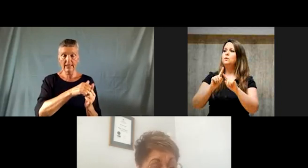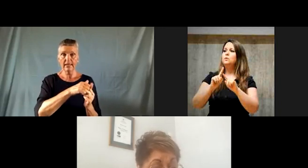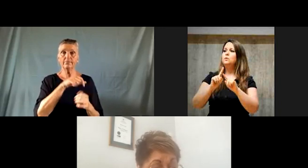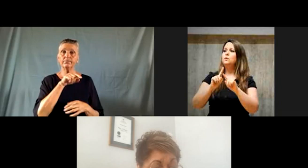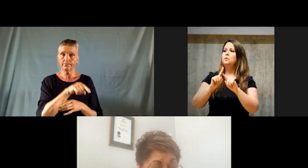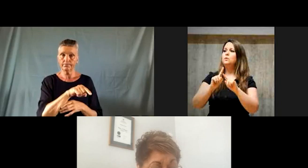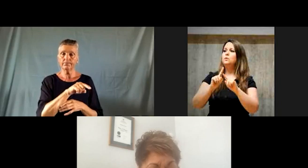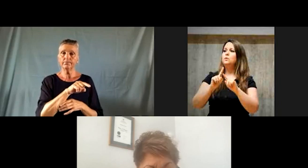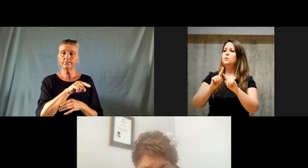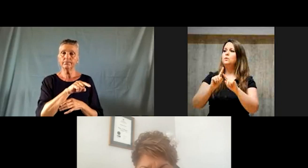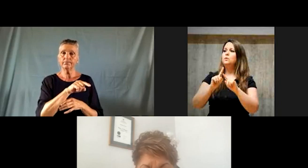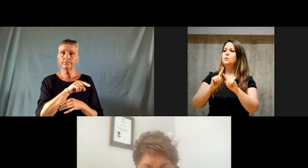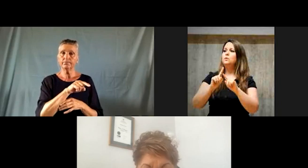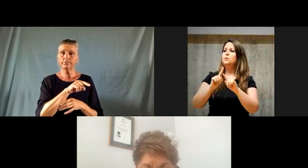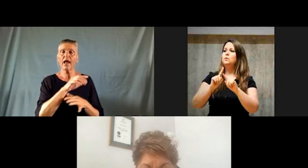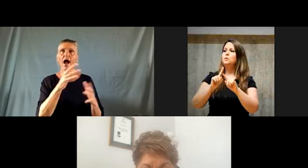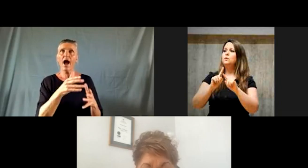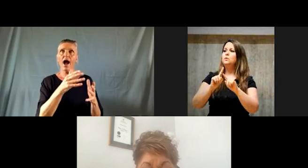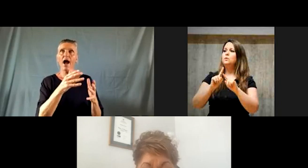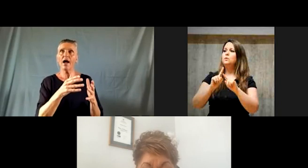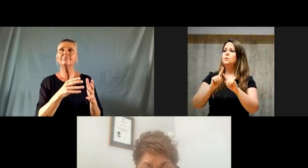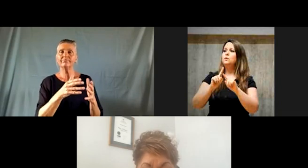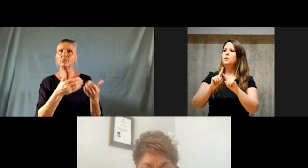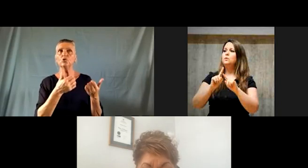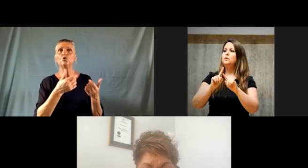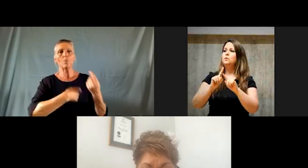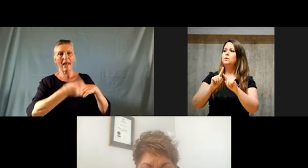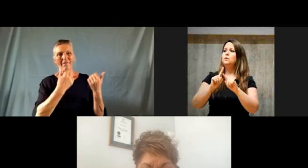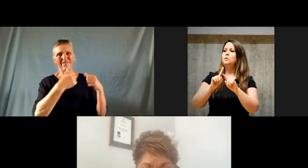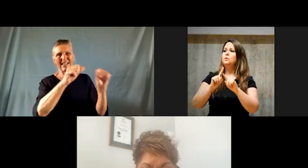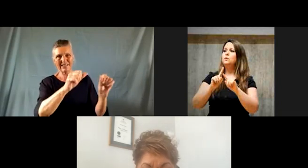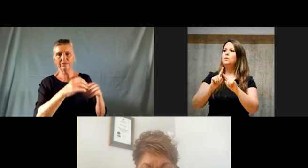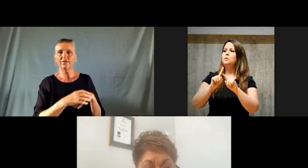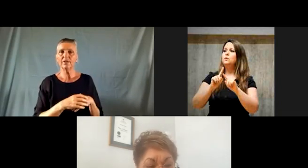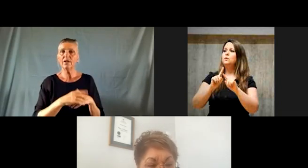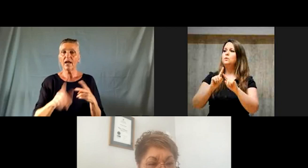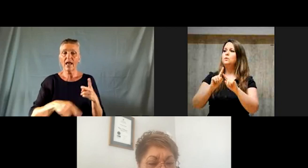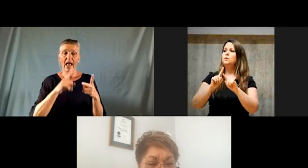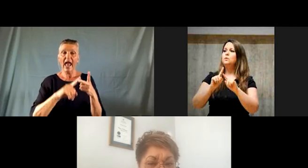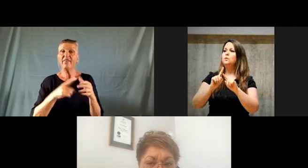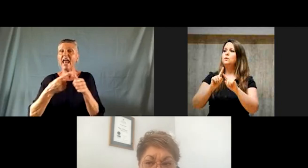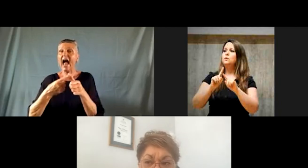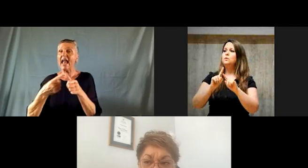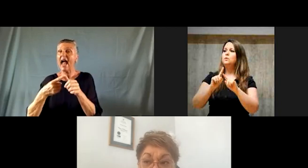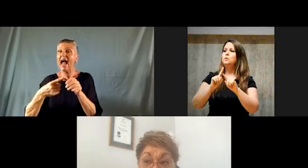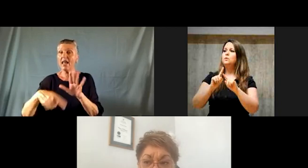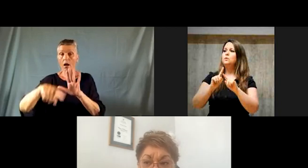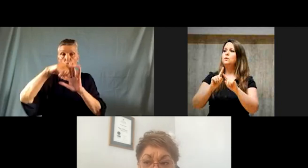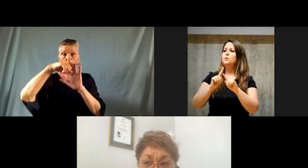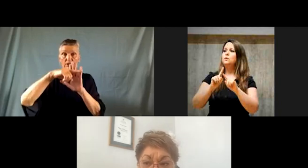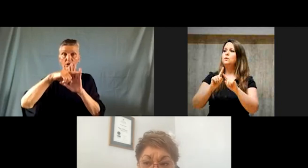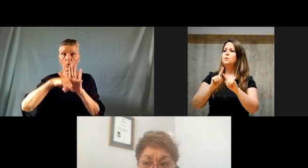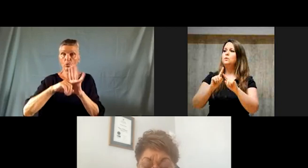be given meaningful effect, and that the Access Alliance principles be embedded throughout